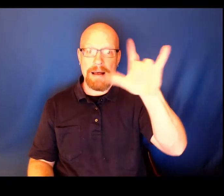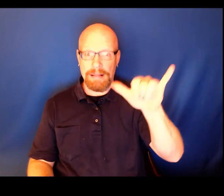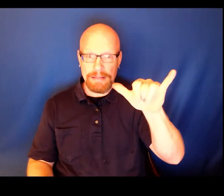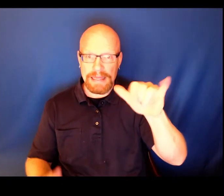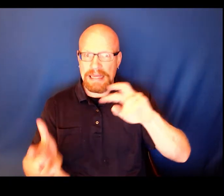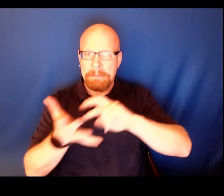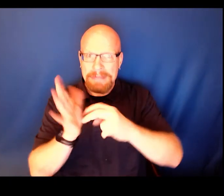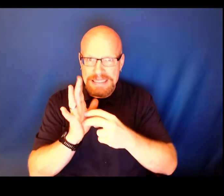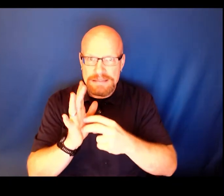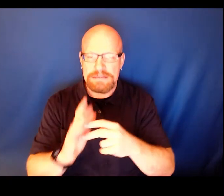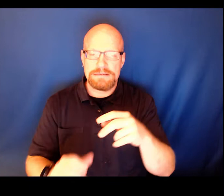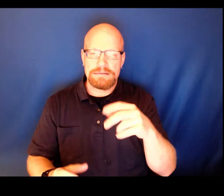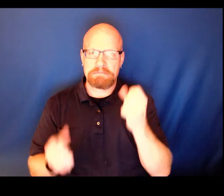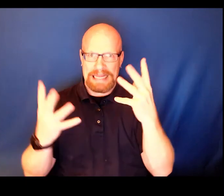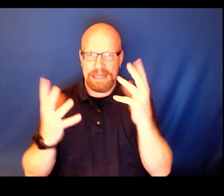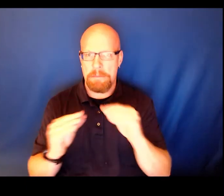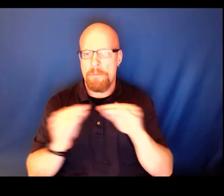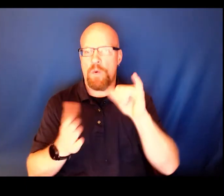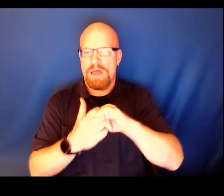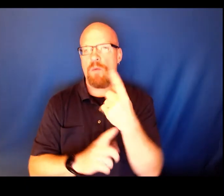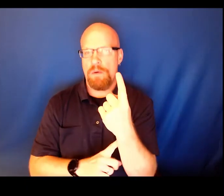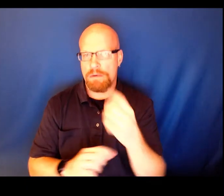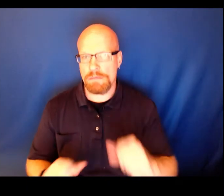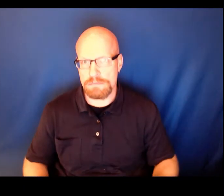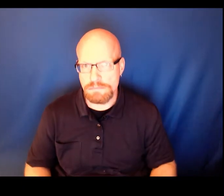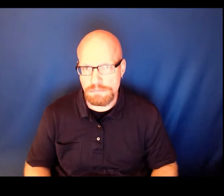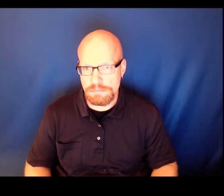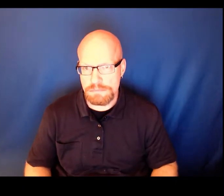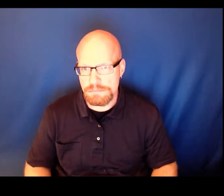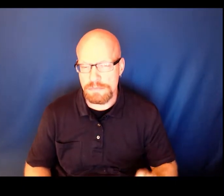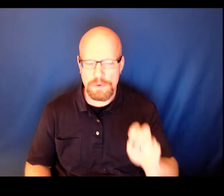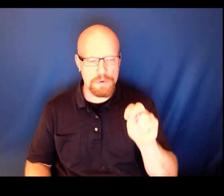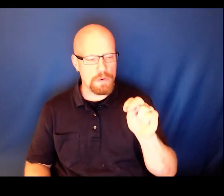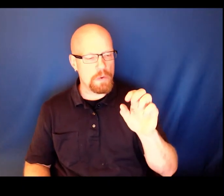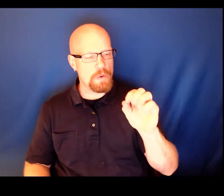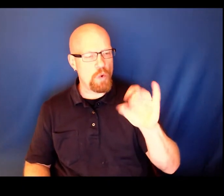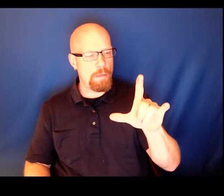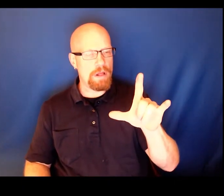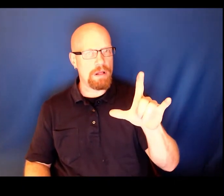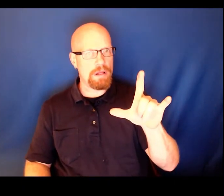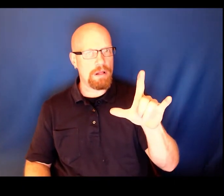to define polynomial. Poly means many, well, more than one.